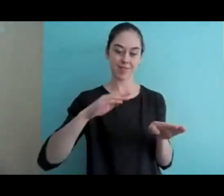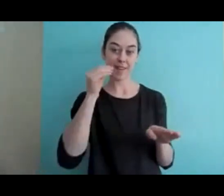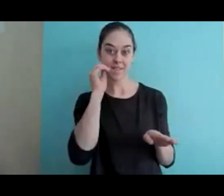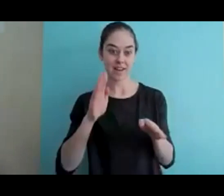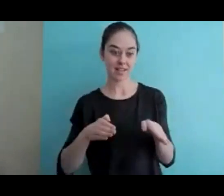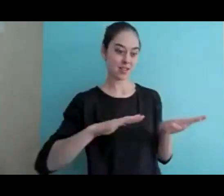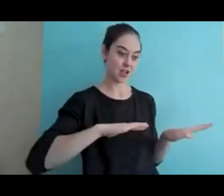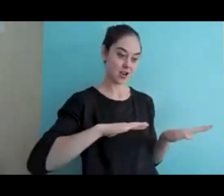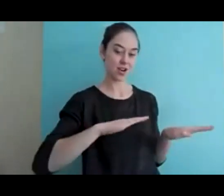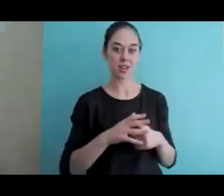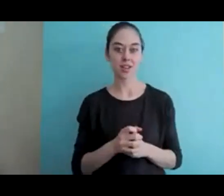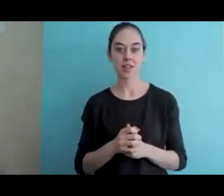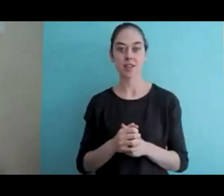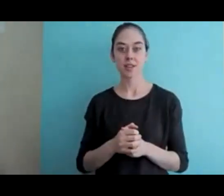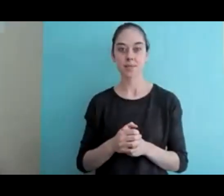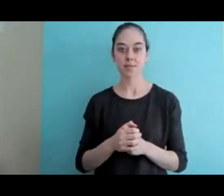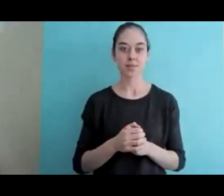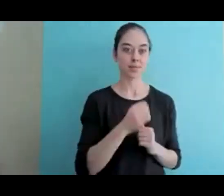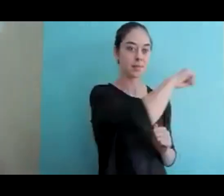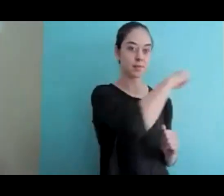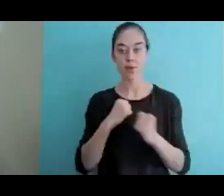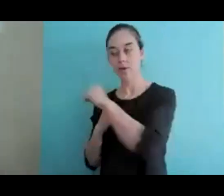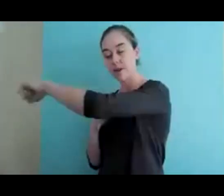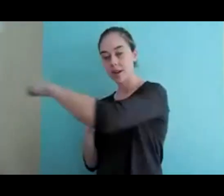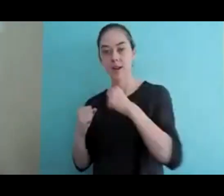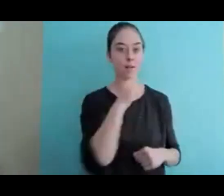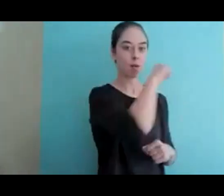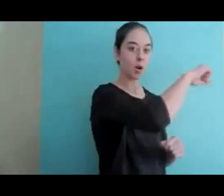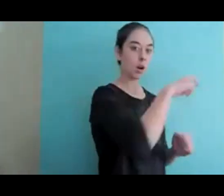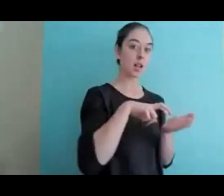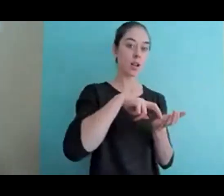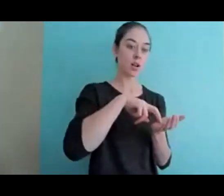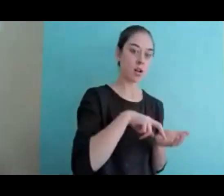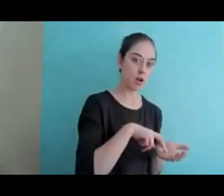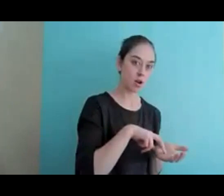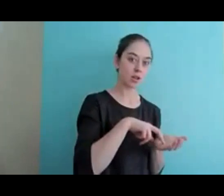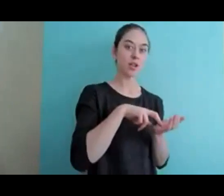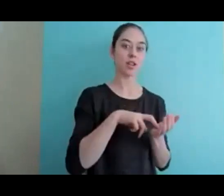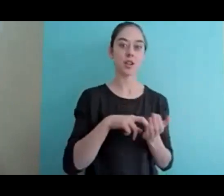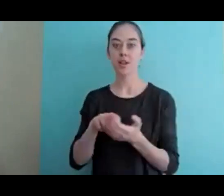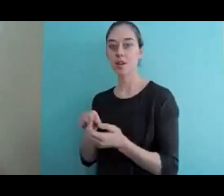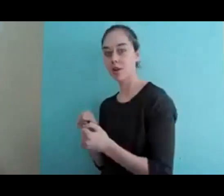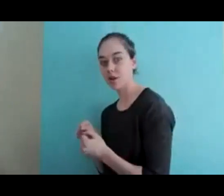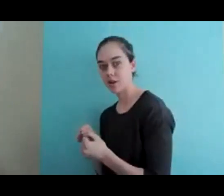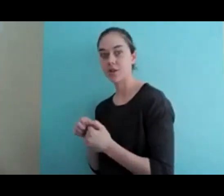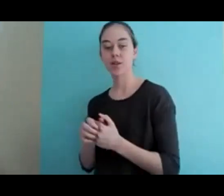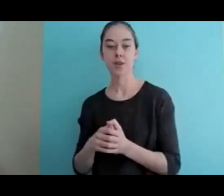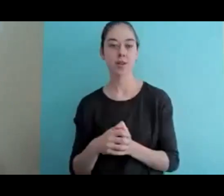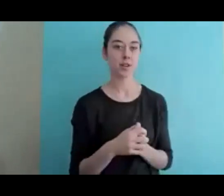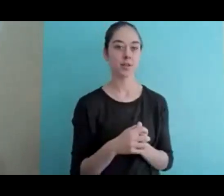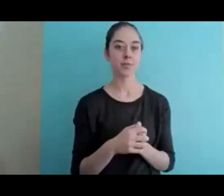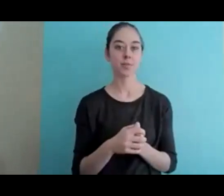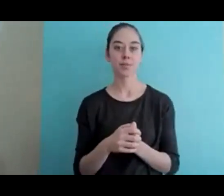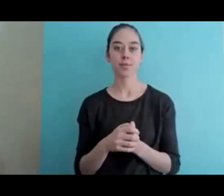okay? Again. One, two, three, four. Lunge, lunge.